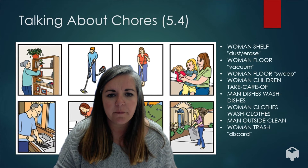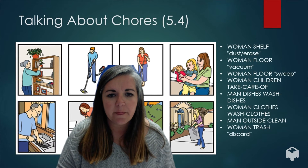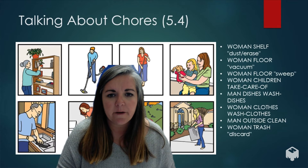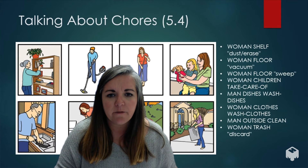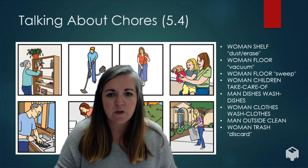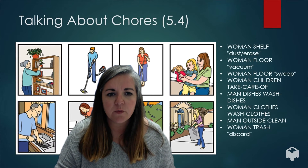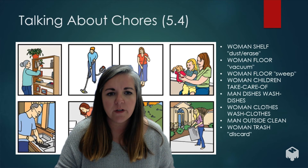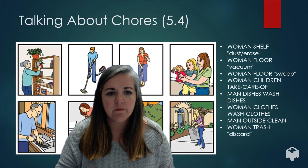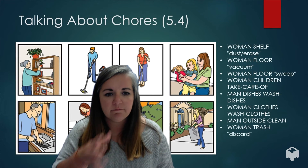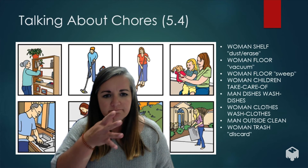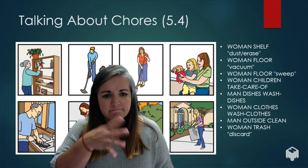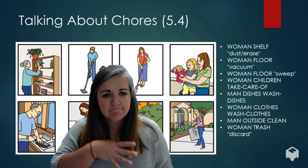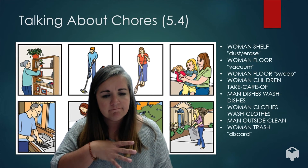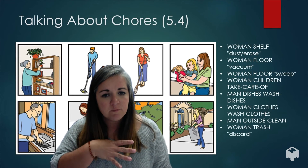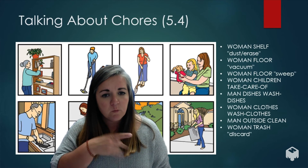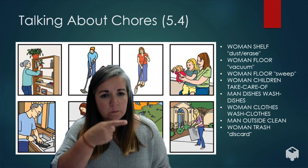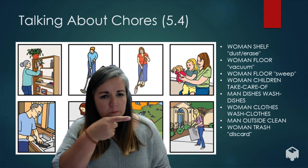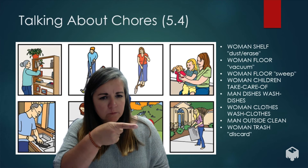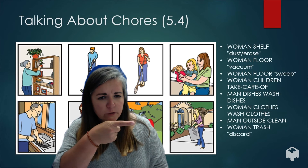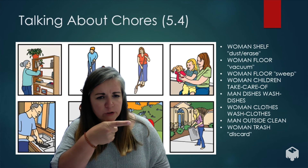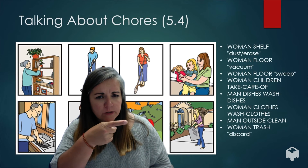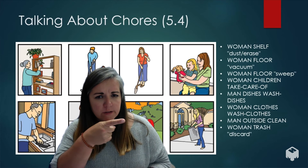So, the first one.